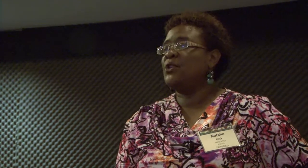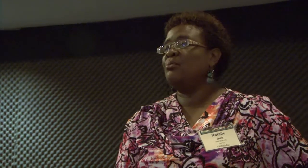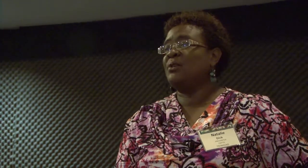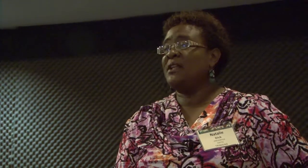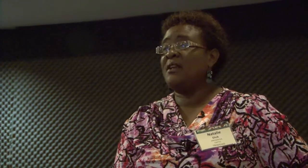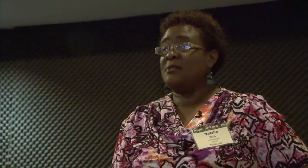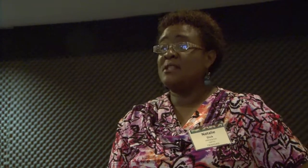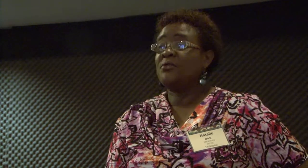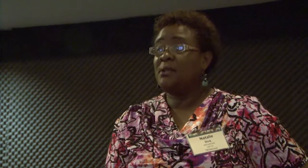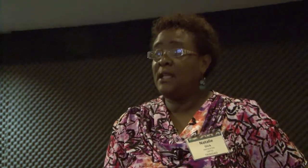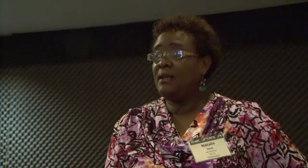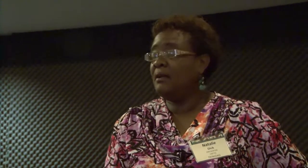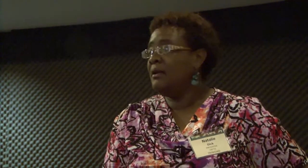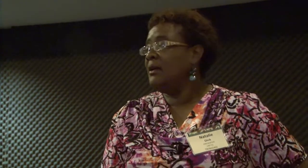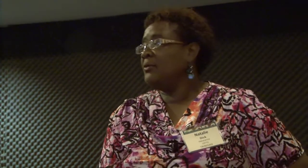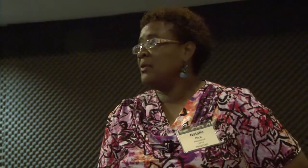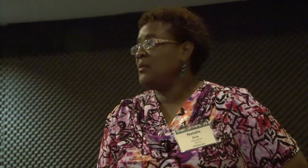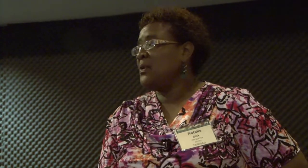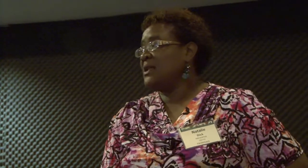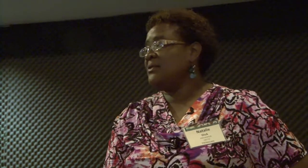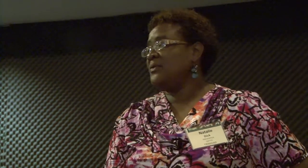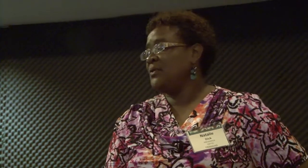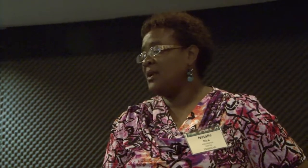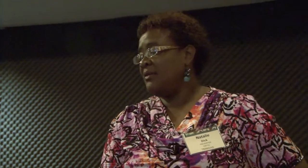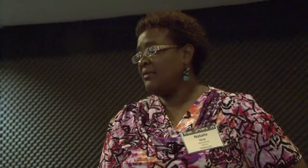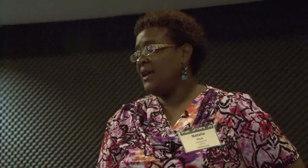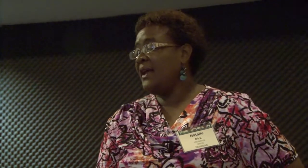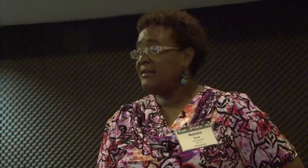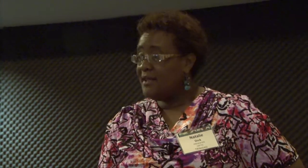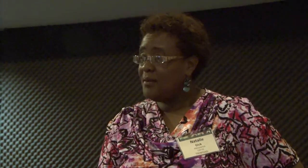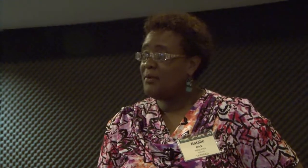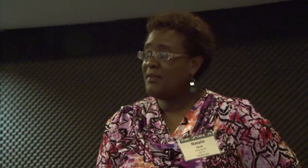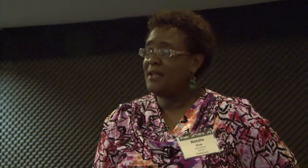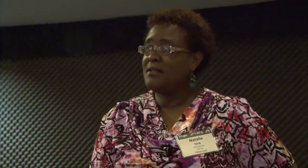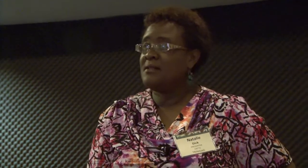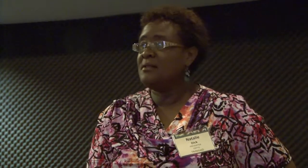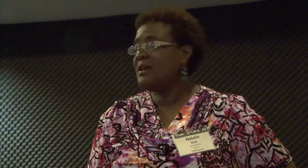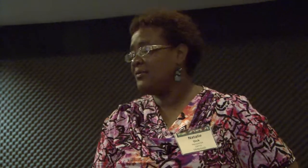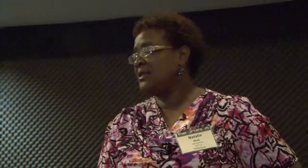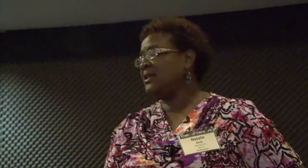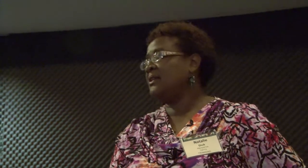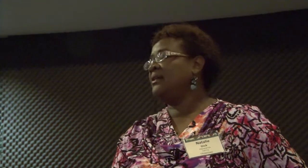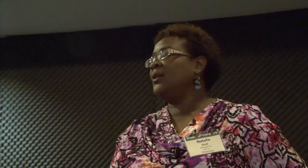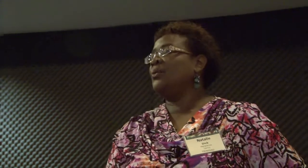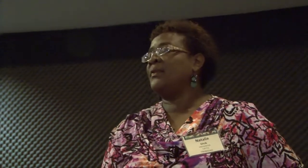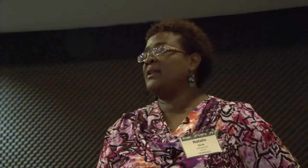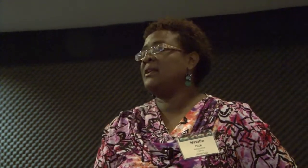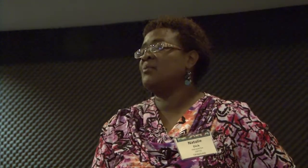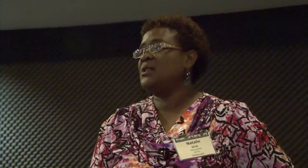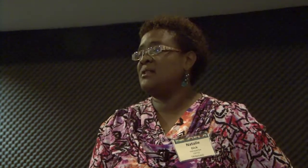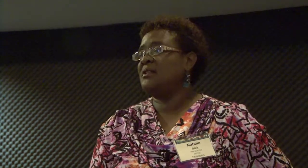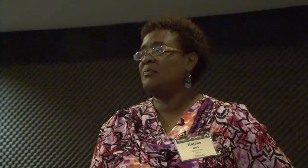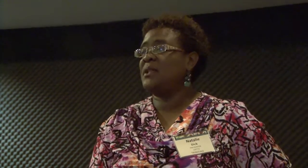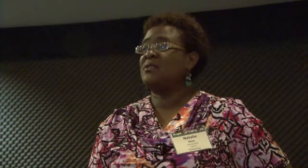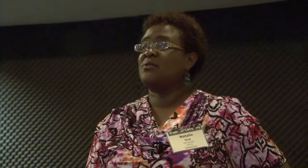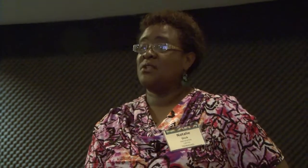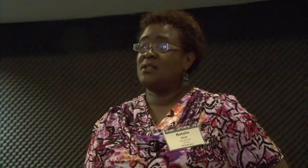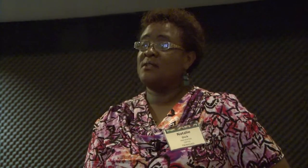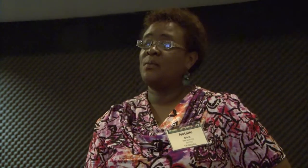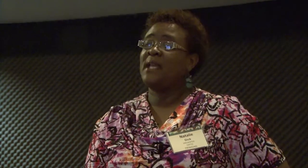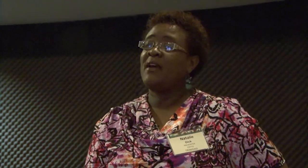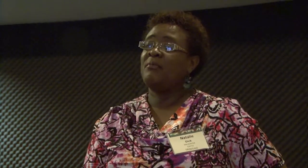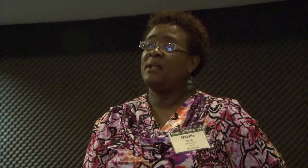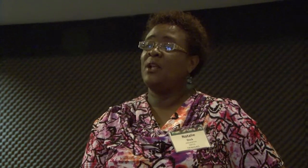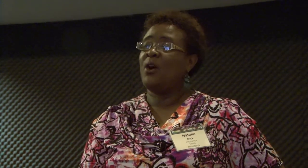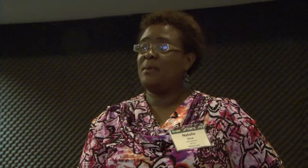recommendation for newborn hearing screening from the point of view of healthcare providers and definitely within the community of